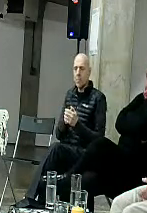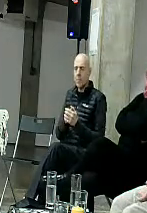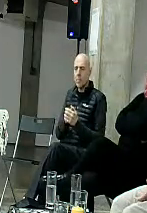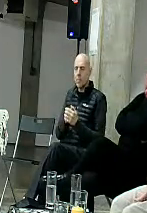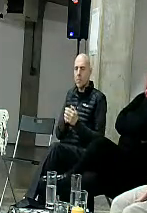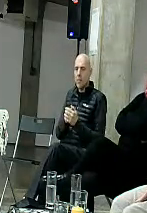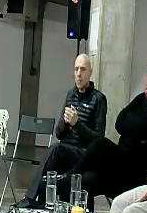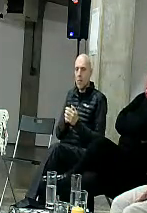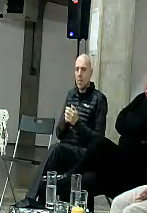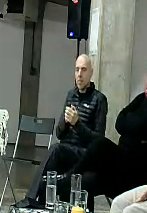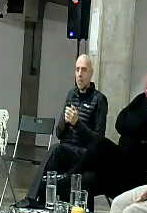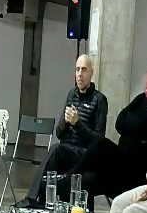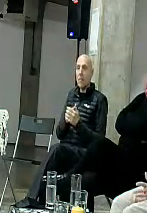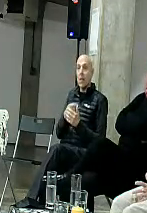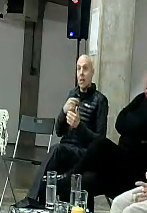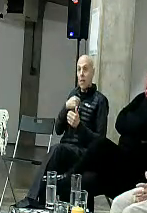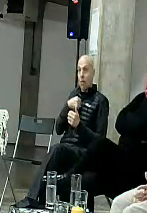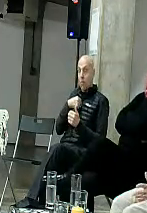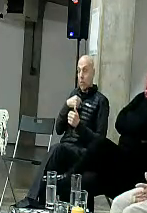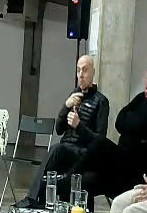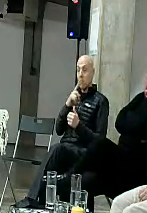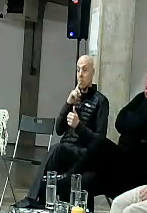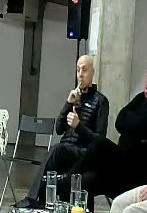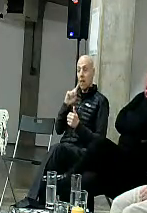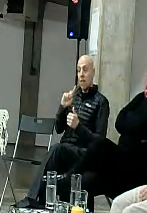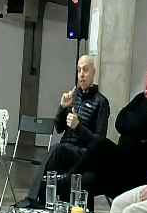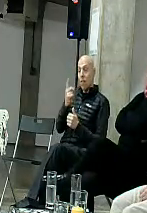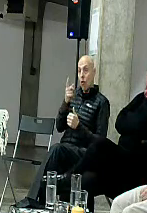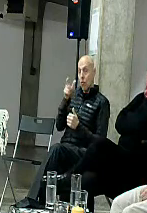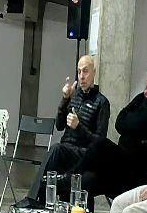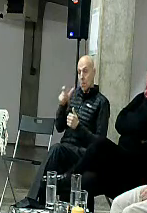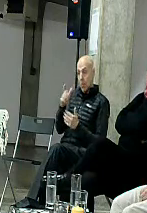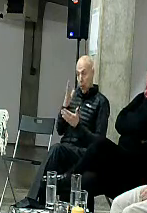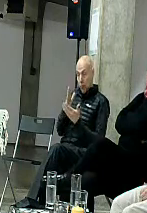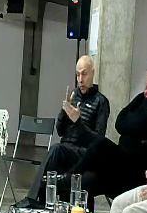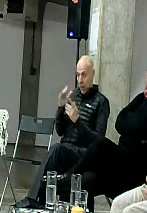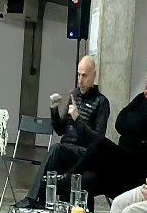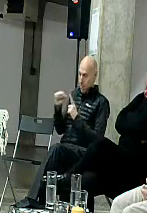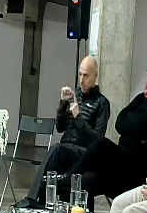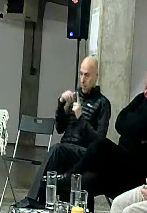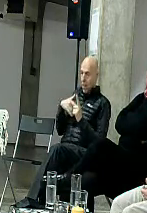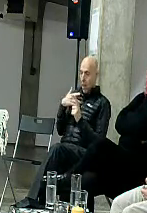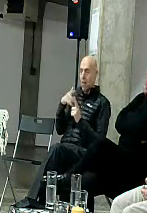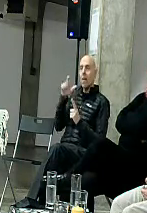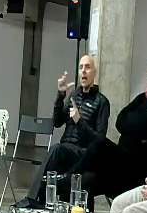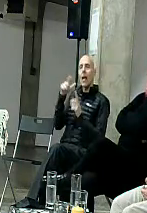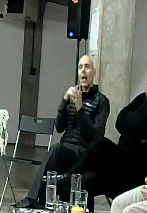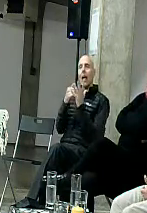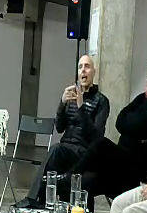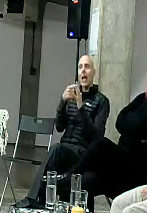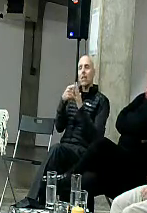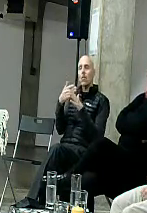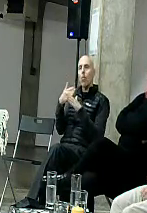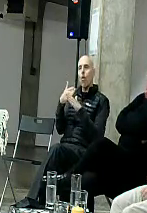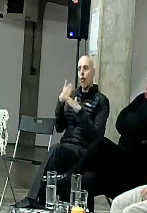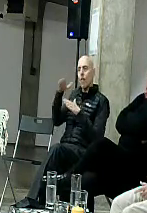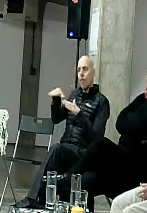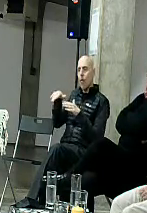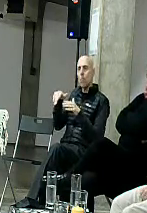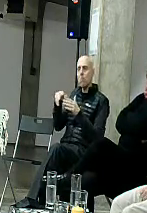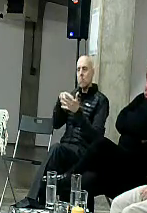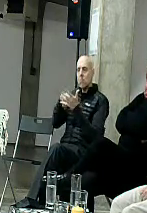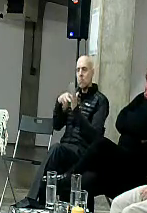meeting, well, first of all, the first people who really impacted on my life were my caseworker from Inquest and